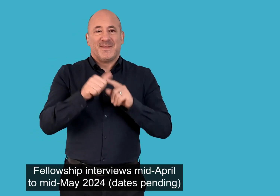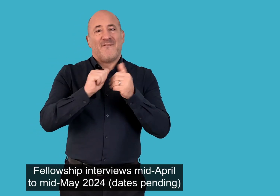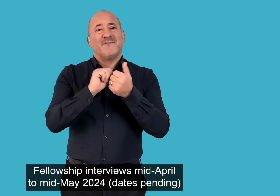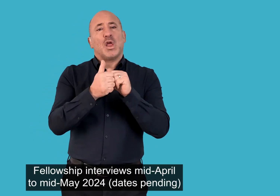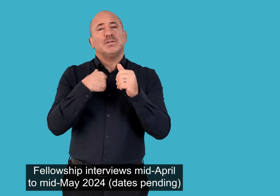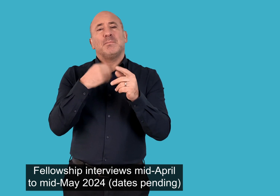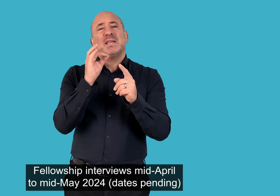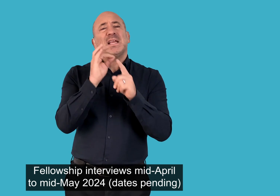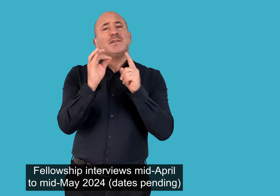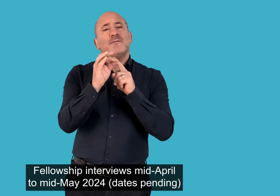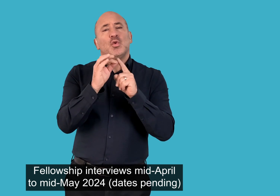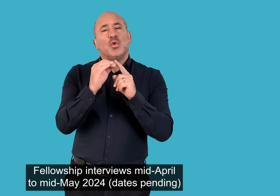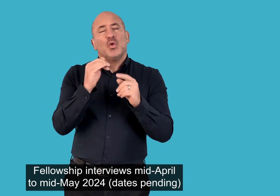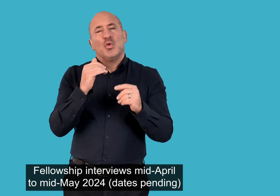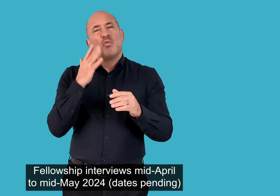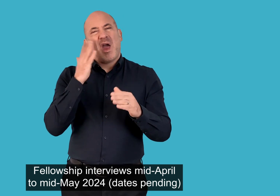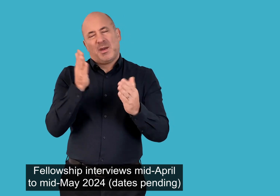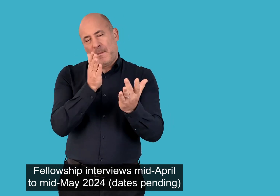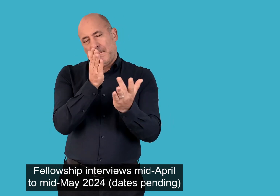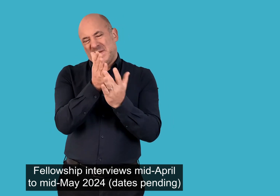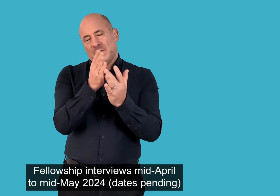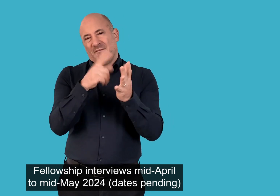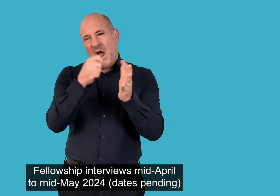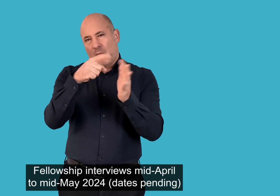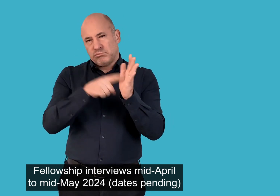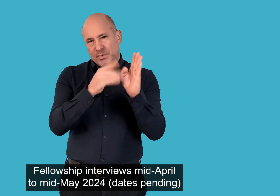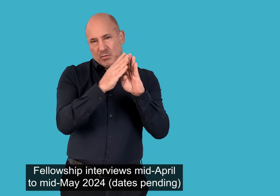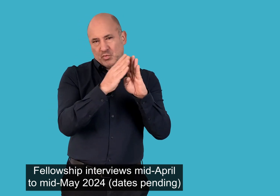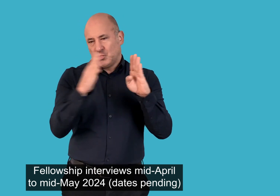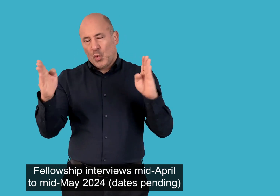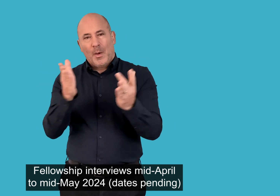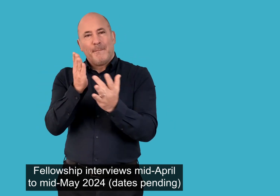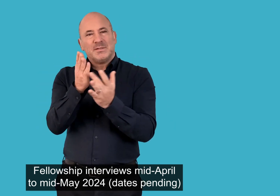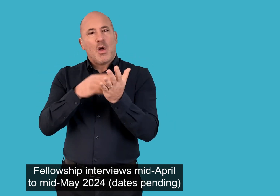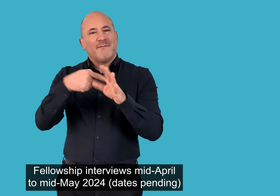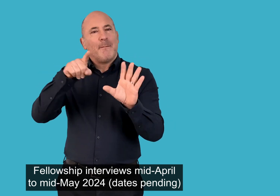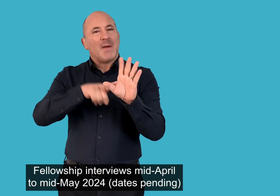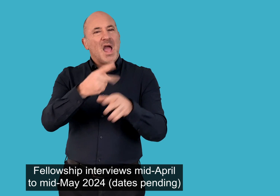Fellowship interviews mid-April to mid-May 2024. Dates pending.